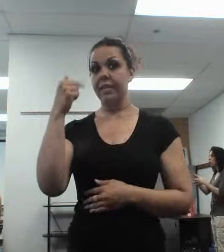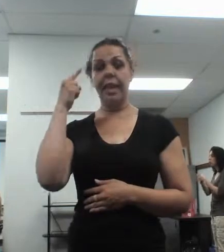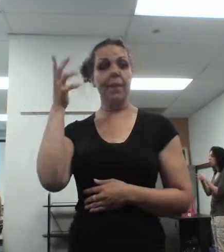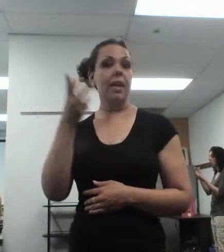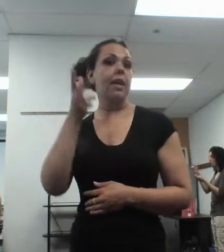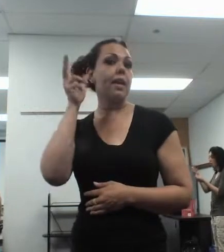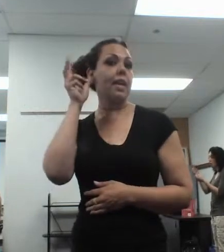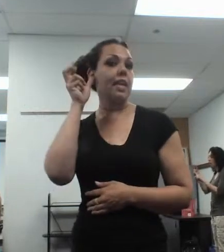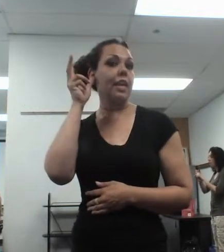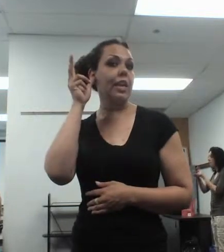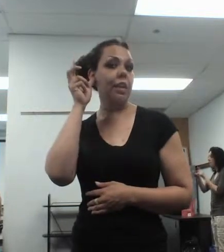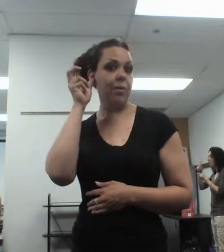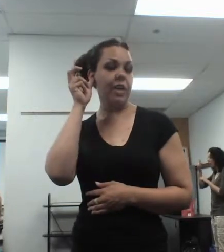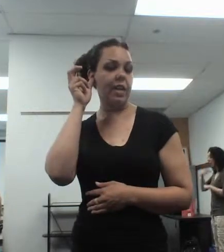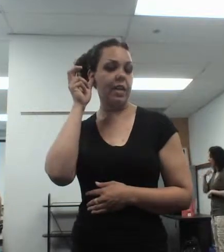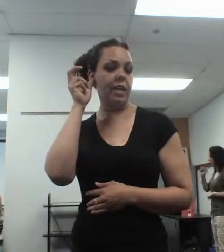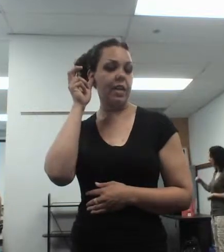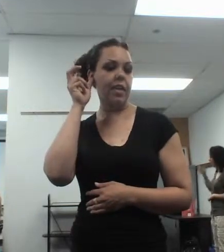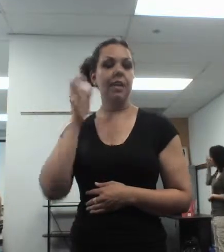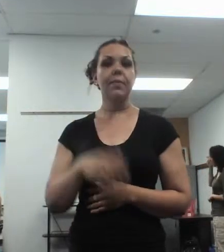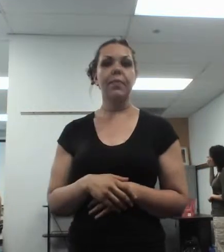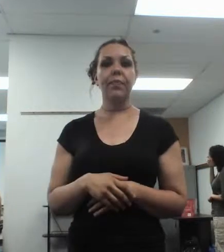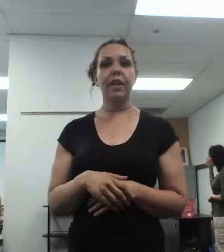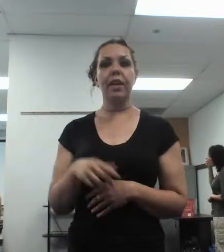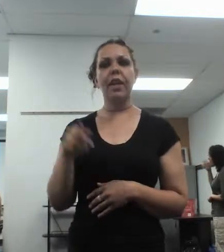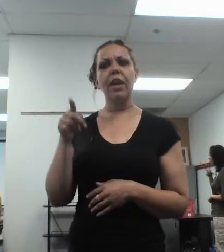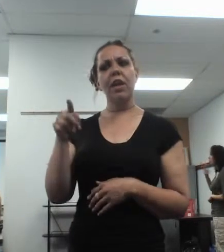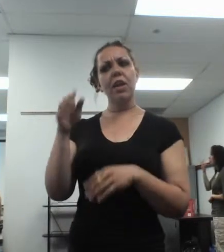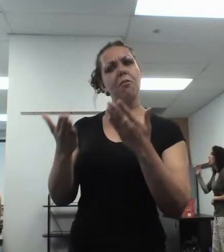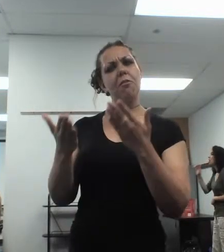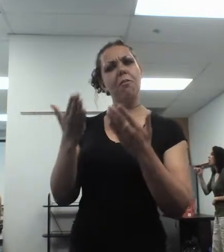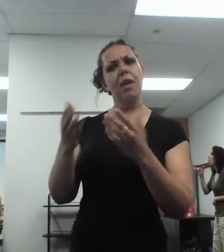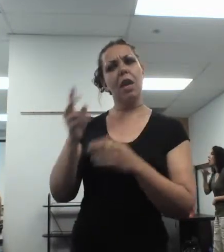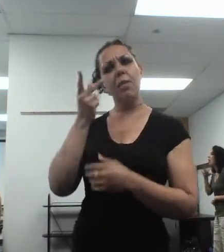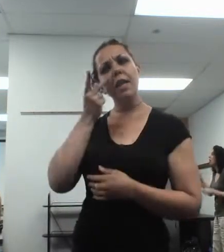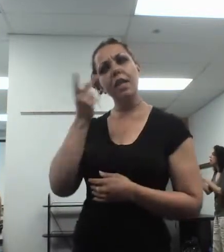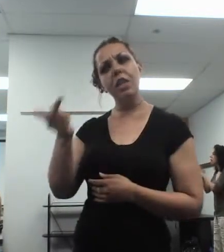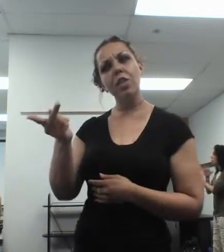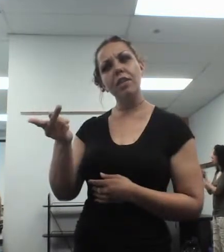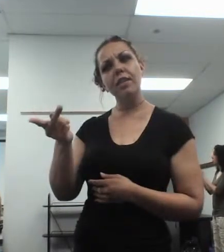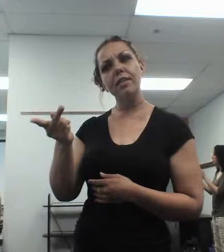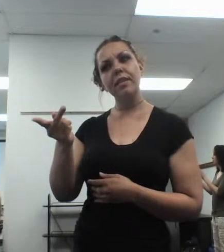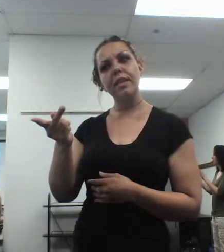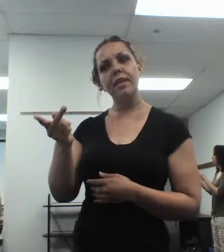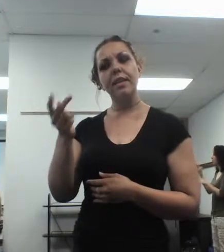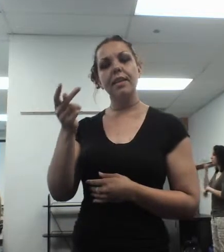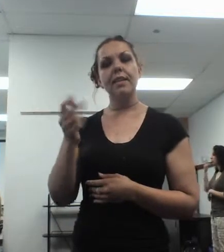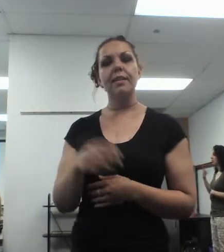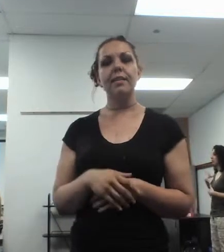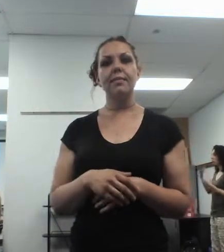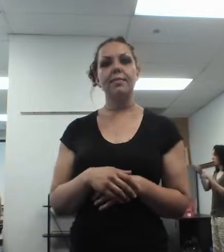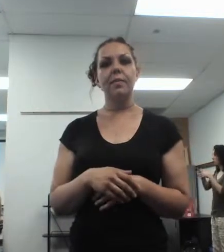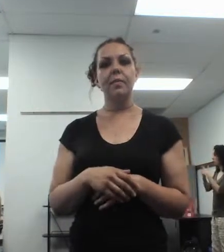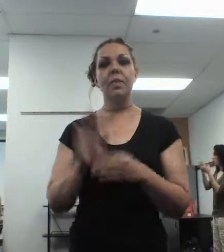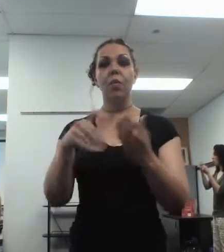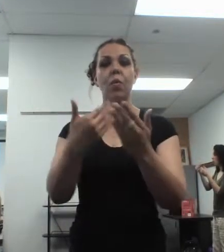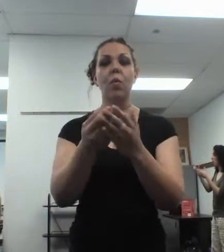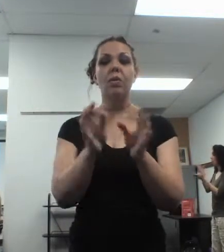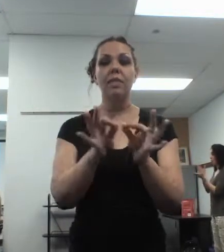source, so you may look at it and go, "Oh, that's a whole sentence." Pause. Next sign. There's the end of the